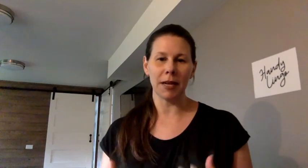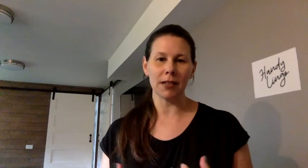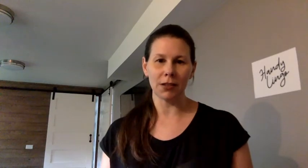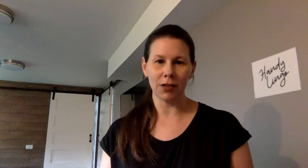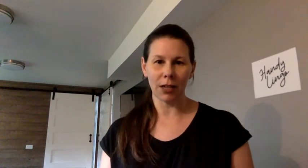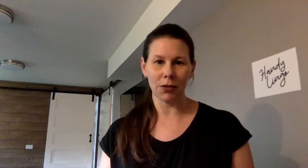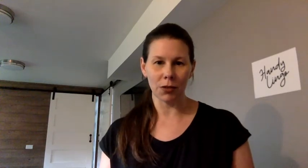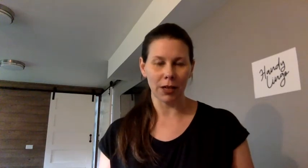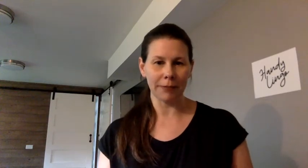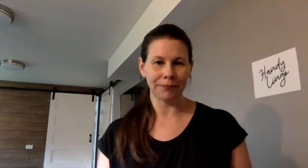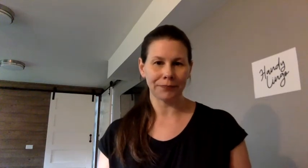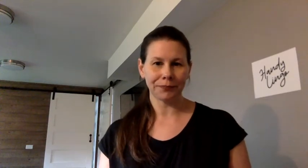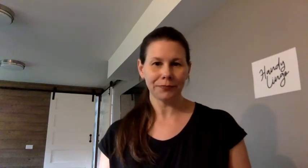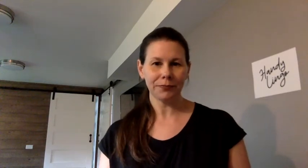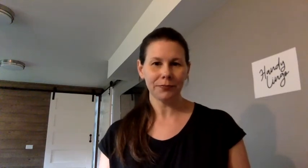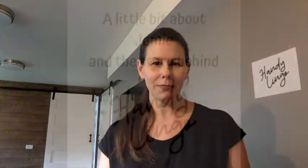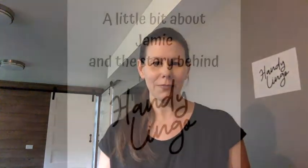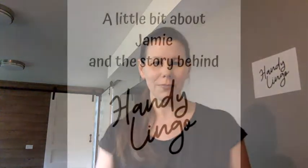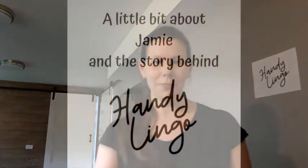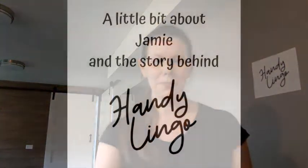on your language learning.